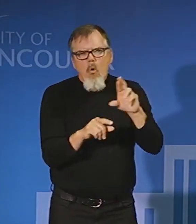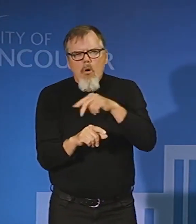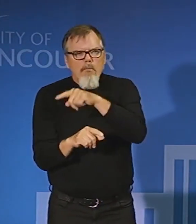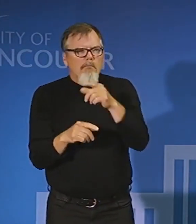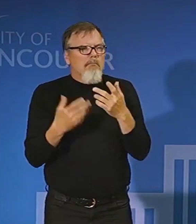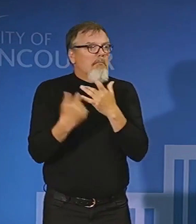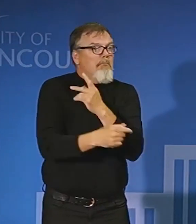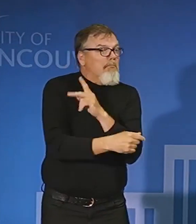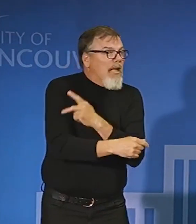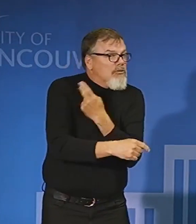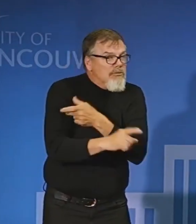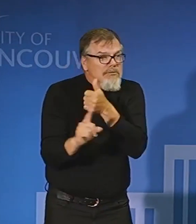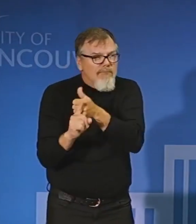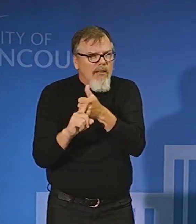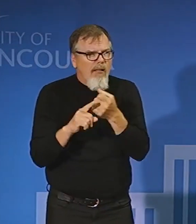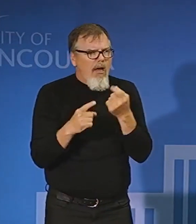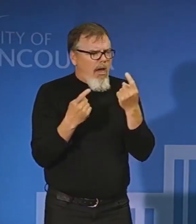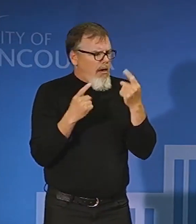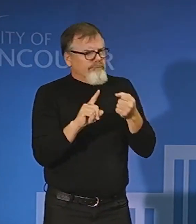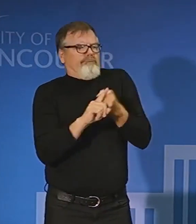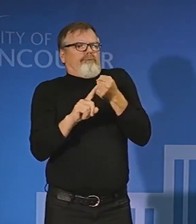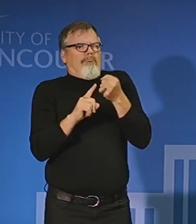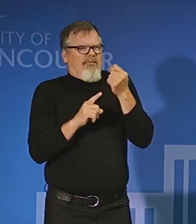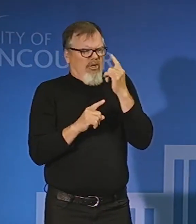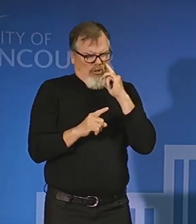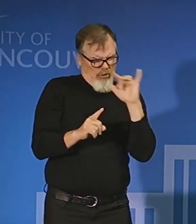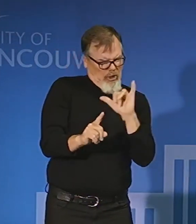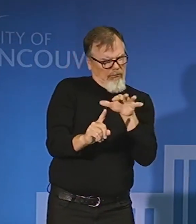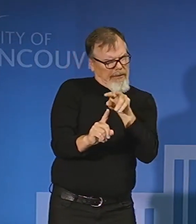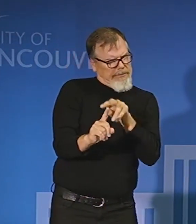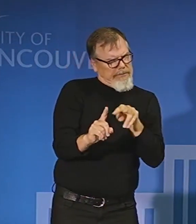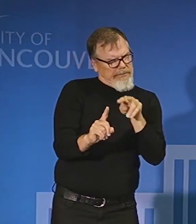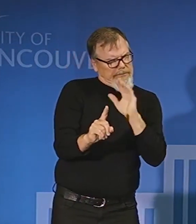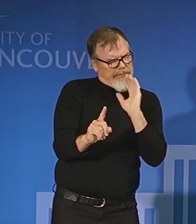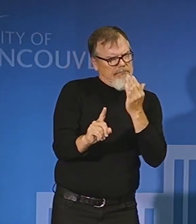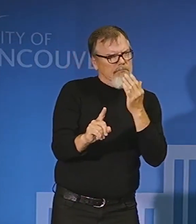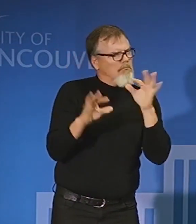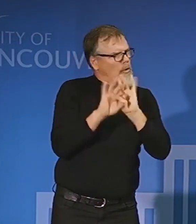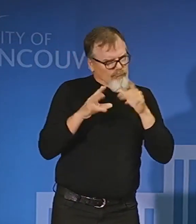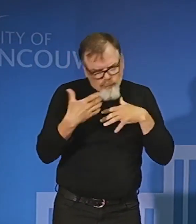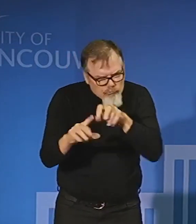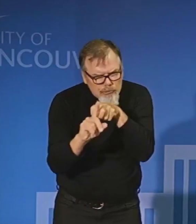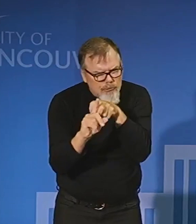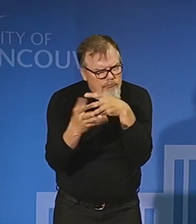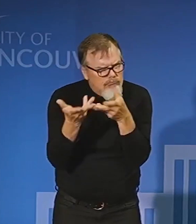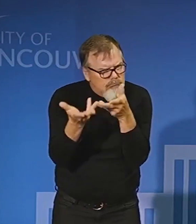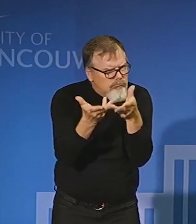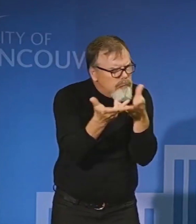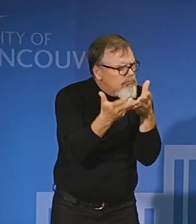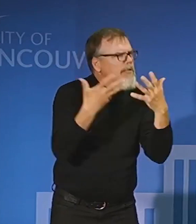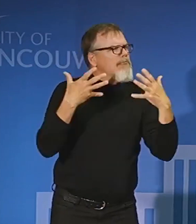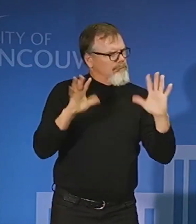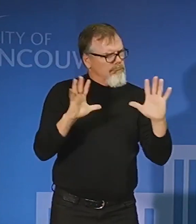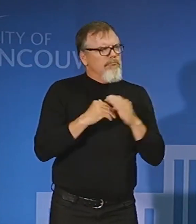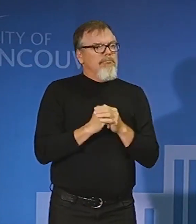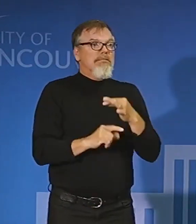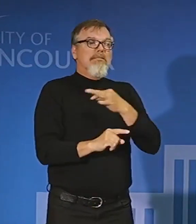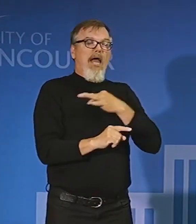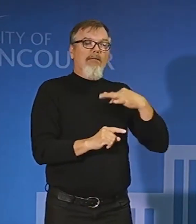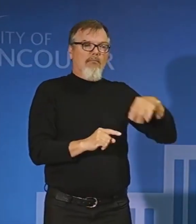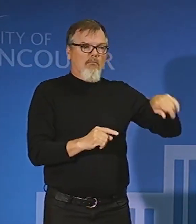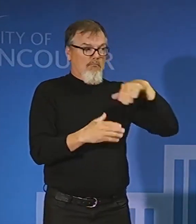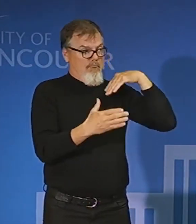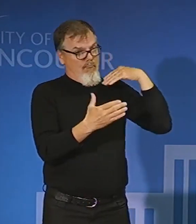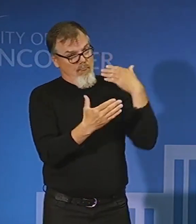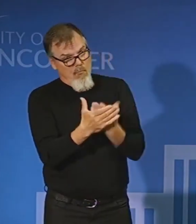COVID-19, and we initiate testing in those cases. All staff who come to work at those facilities are screened before each shift to see if they have any